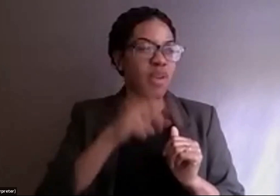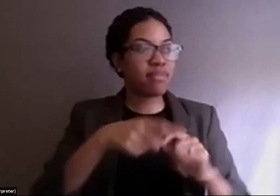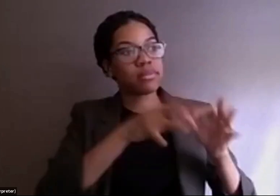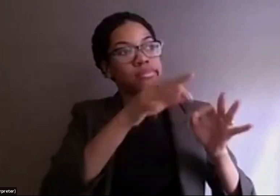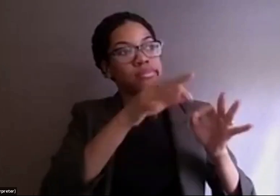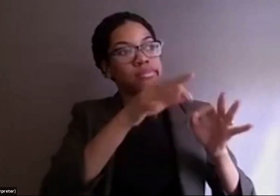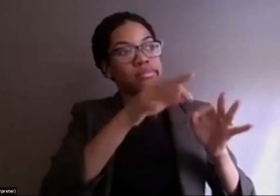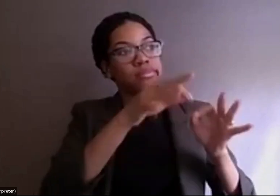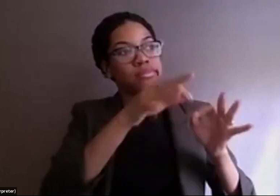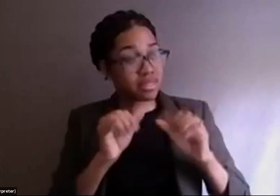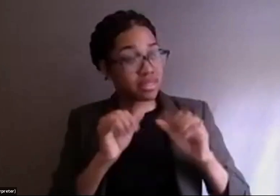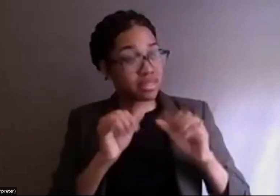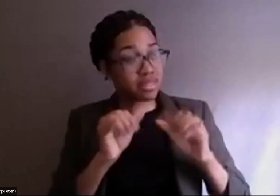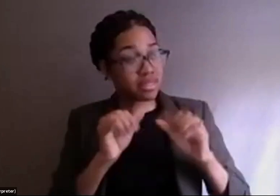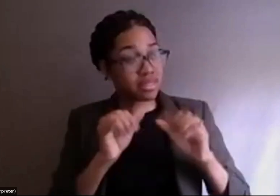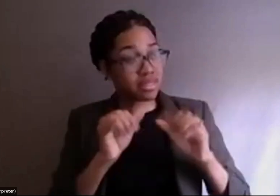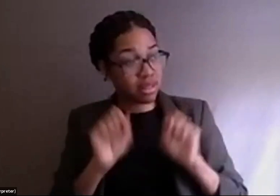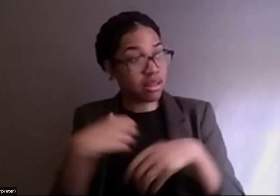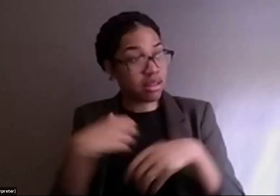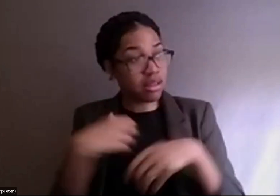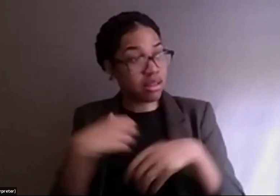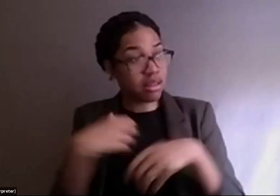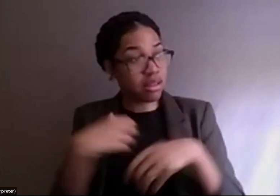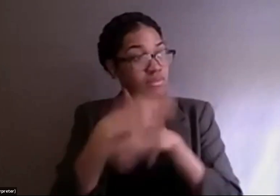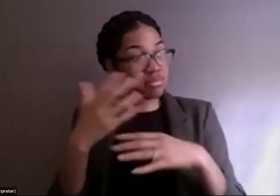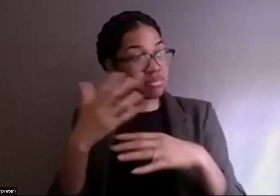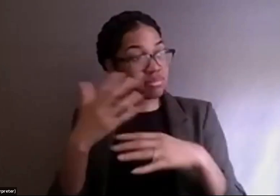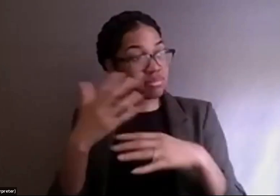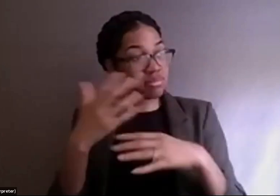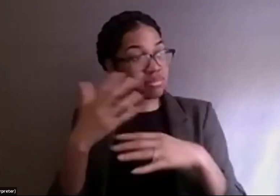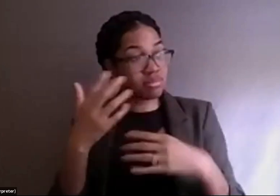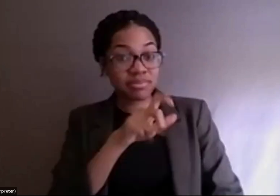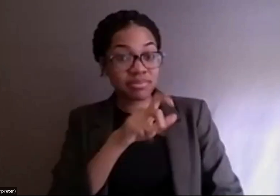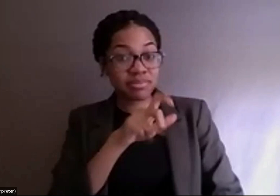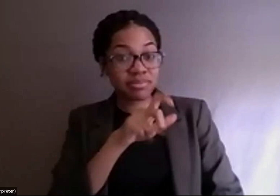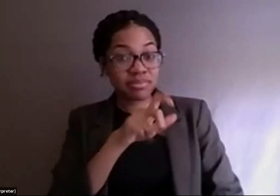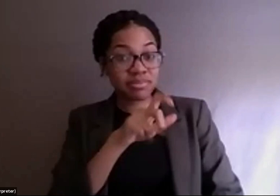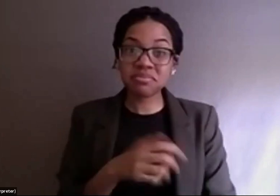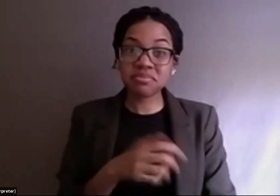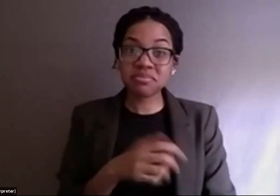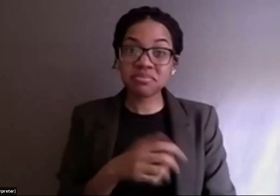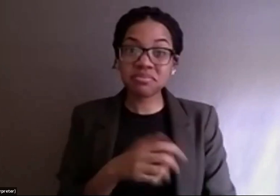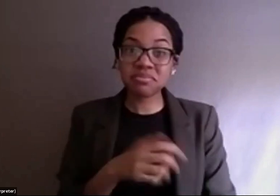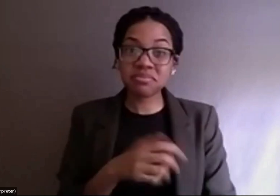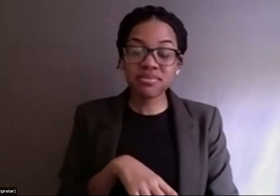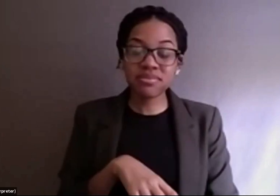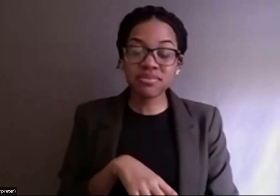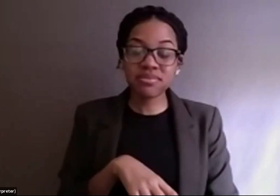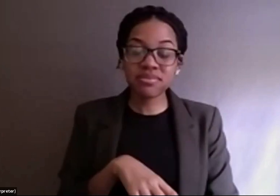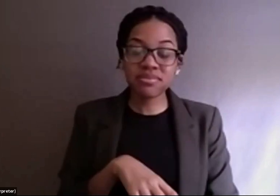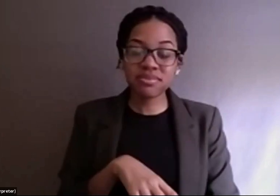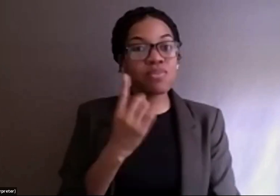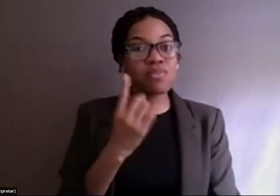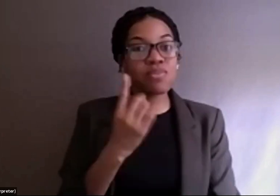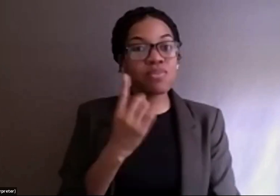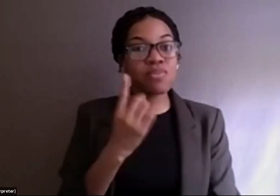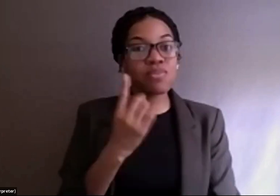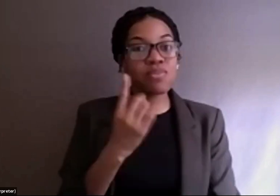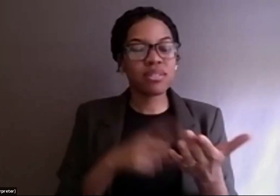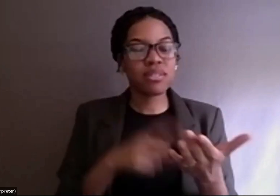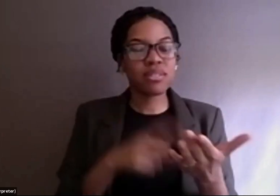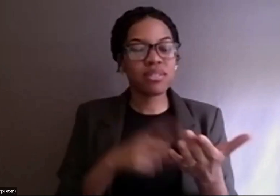to do virtual meetings in the meantime. And, you know, one of the things that I've learned, you know, and it's